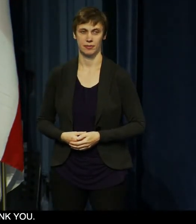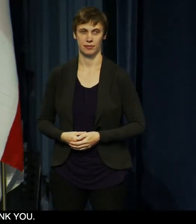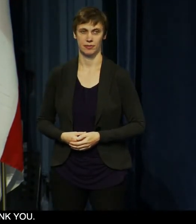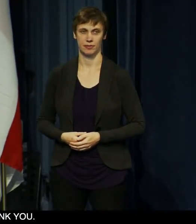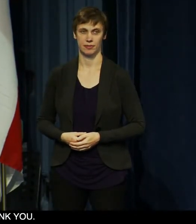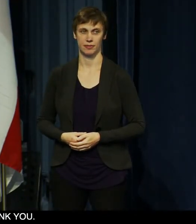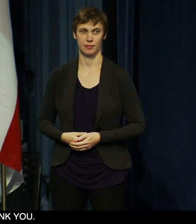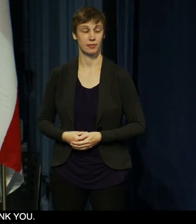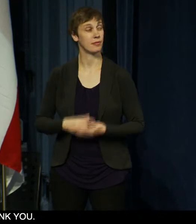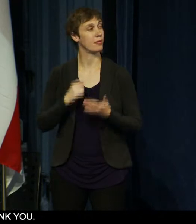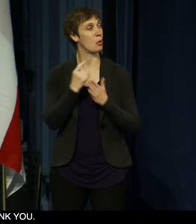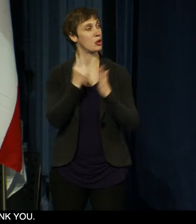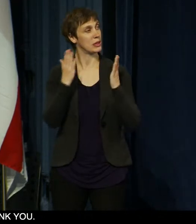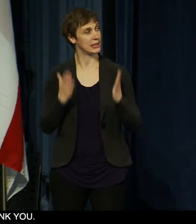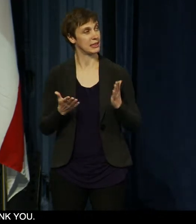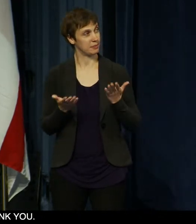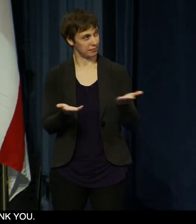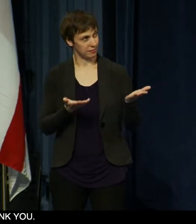Graduates,